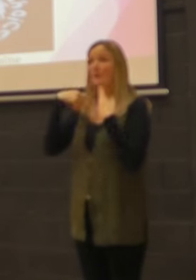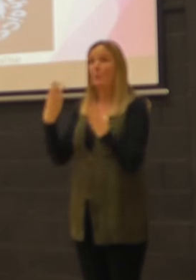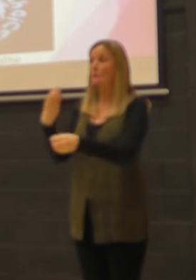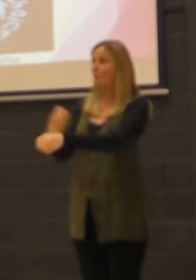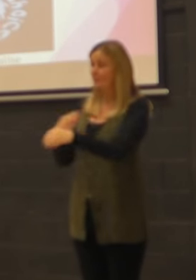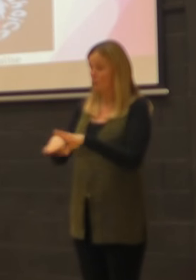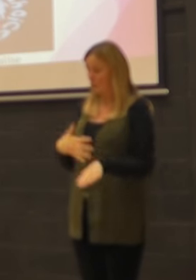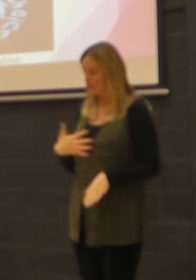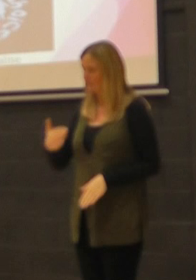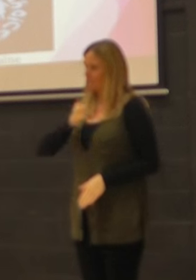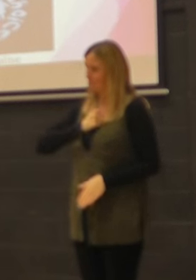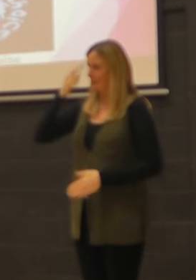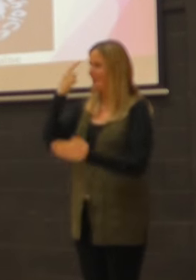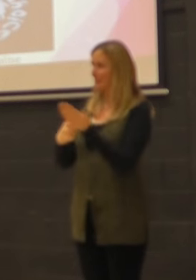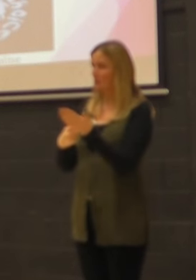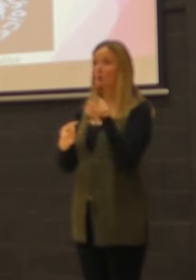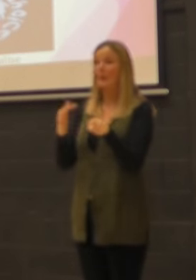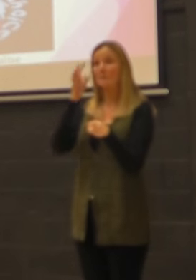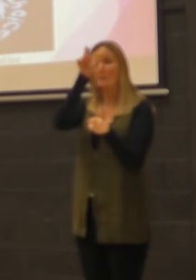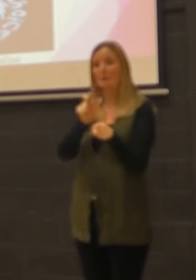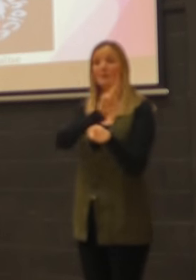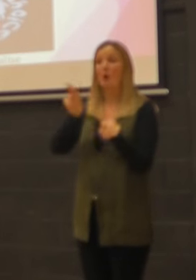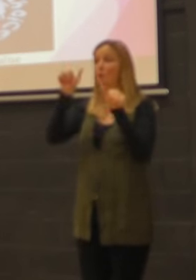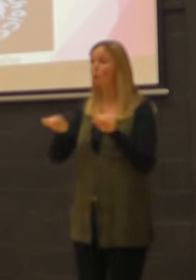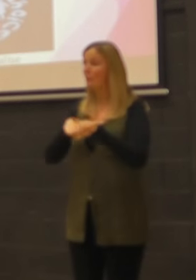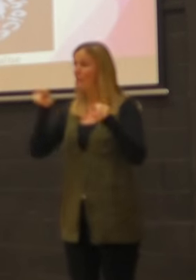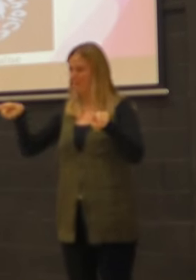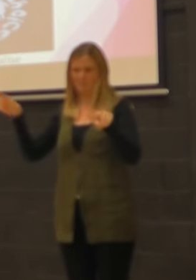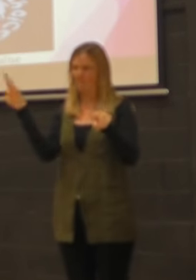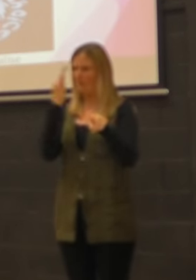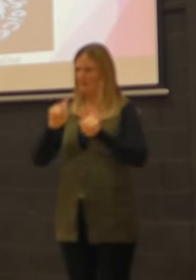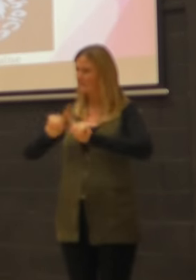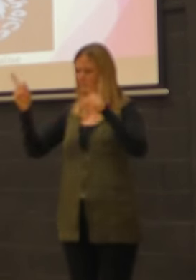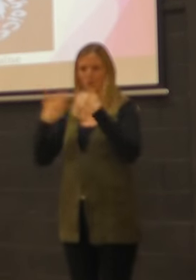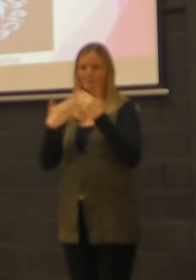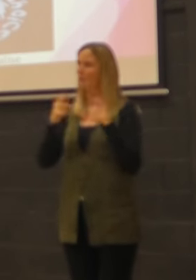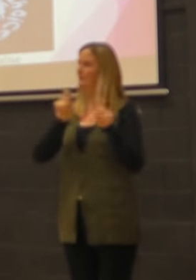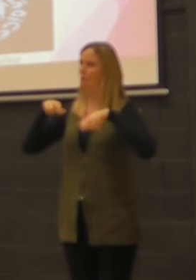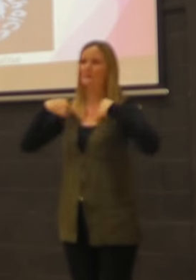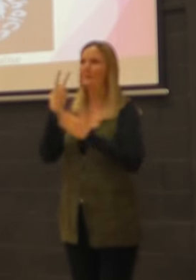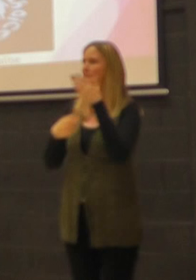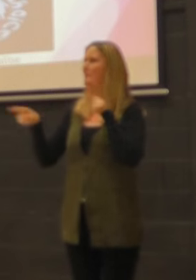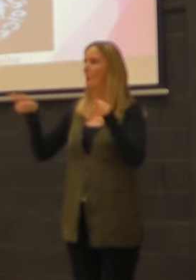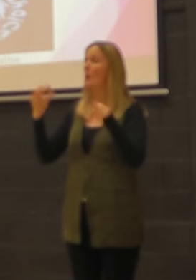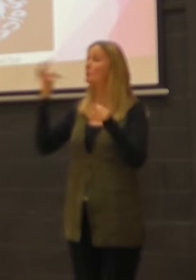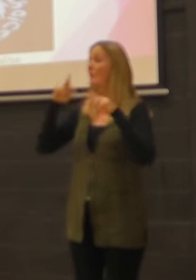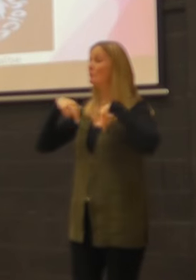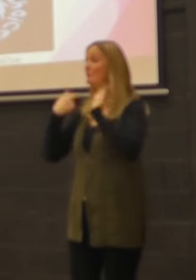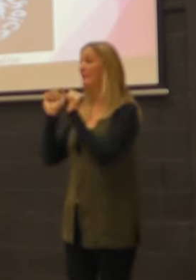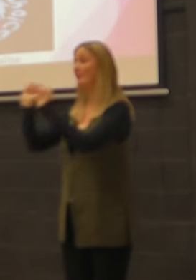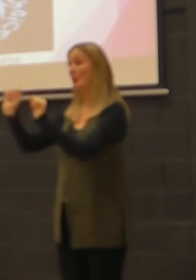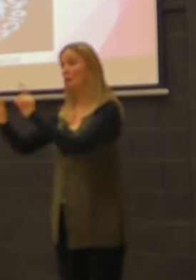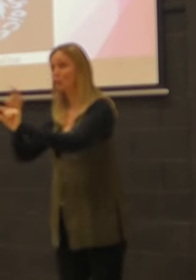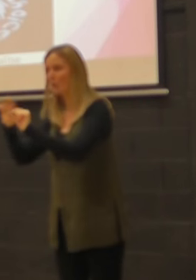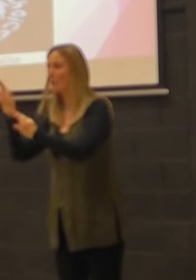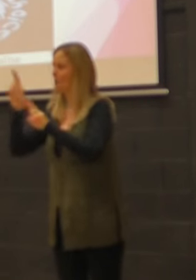their decision. They should also be treated with respect in the health service. So if we respect one choice, we should